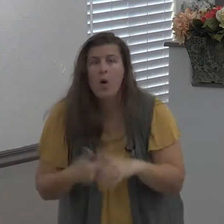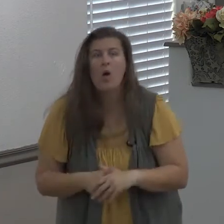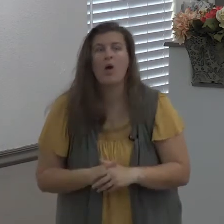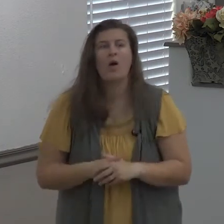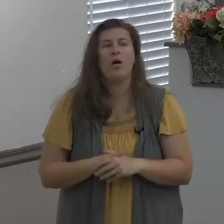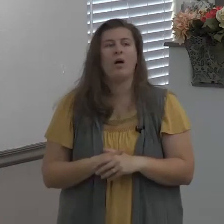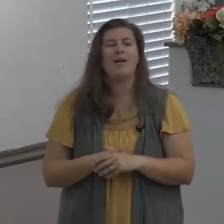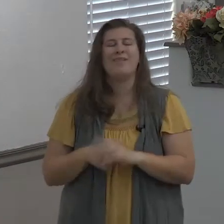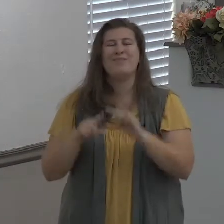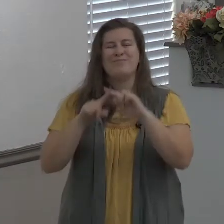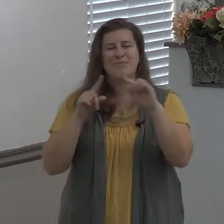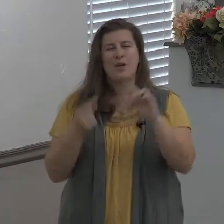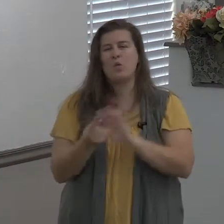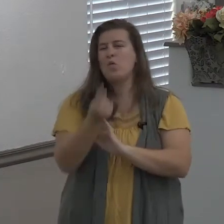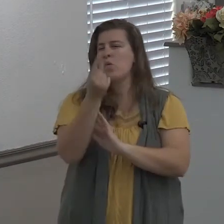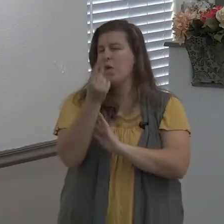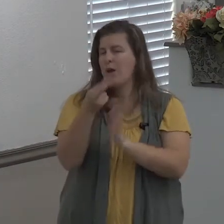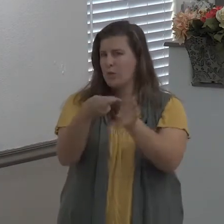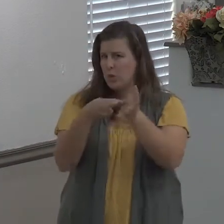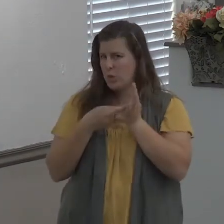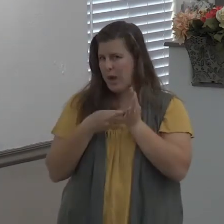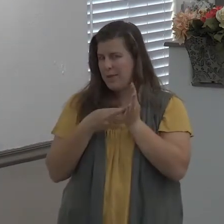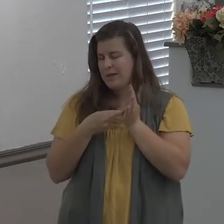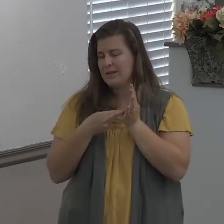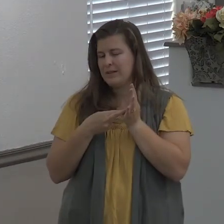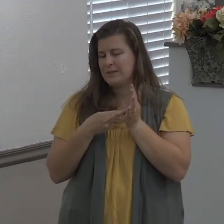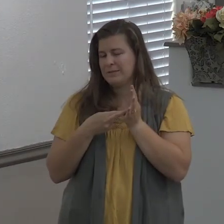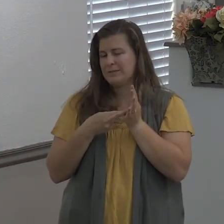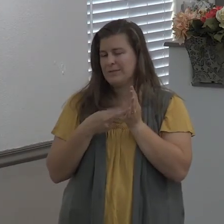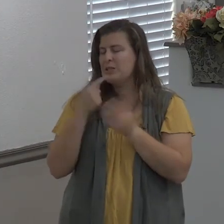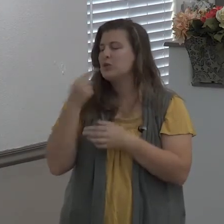upon thousands of people.